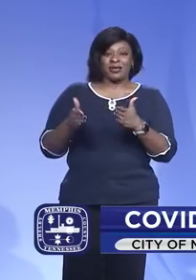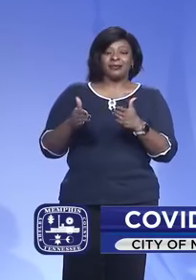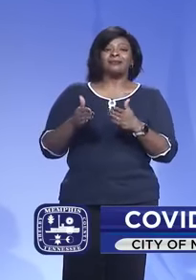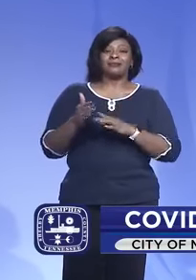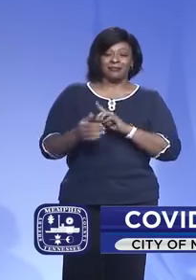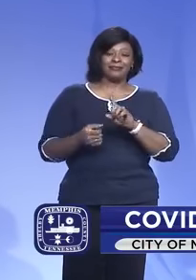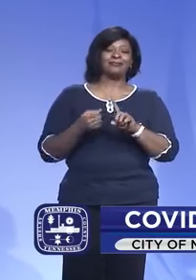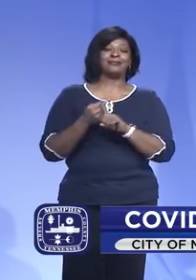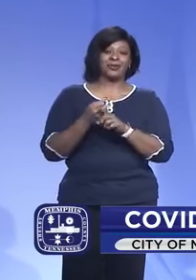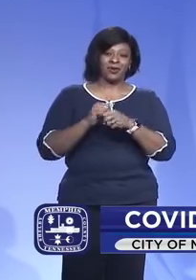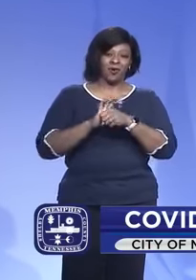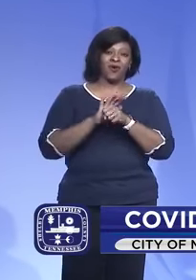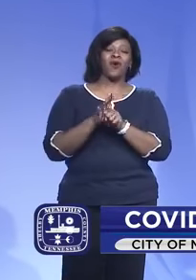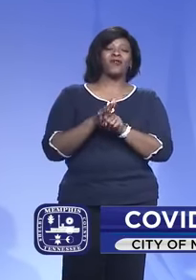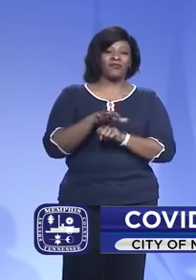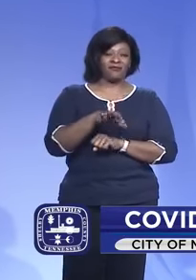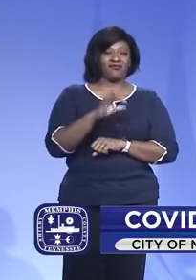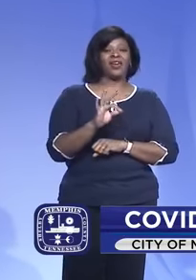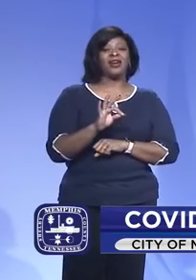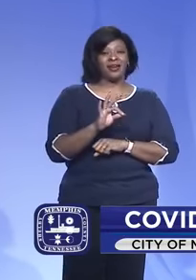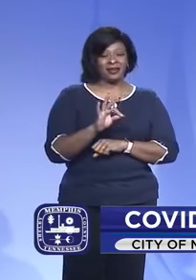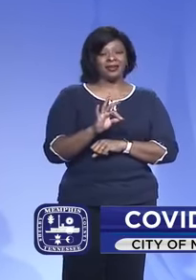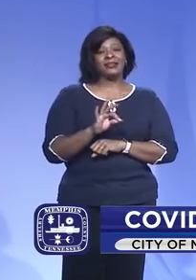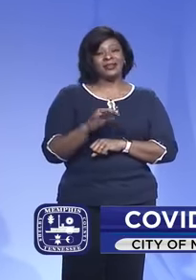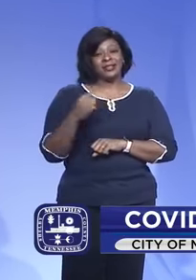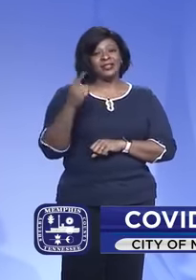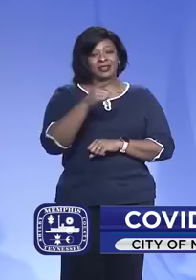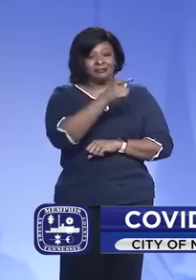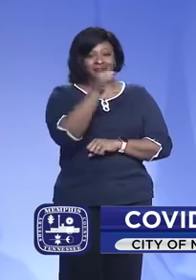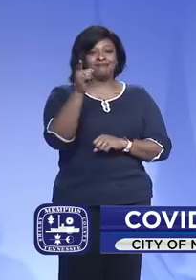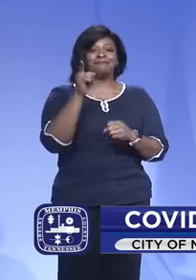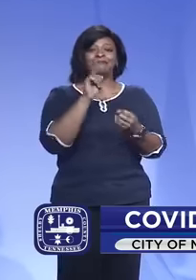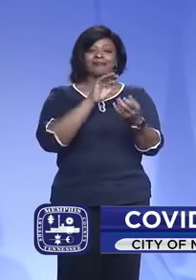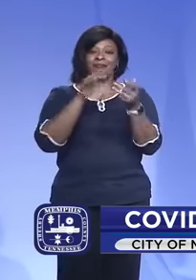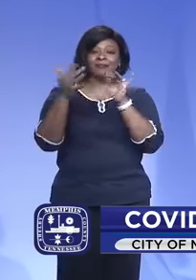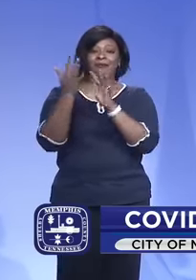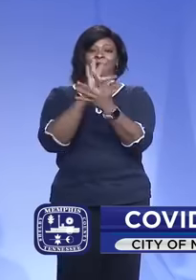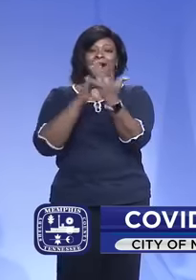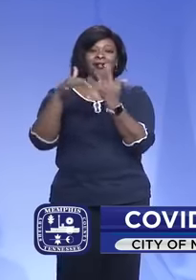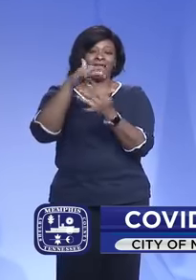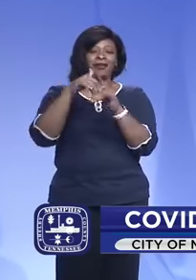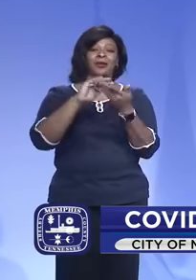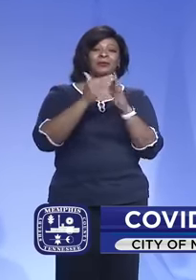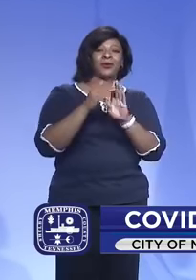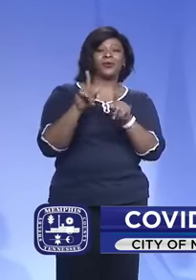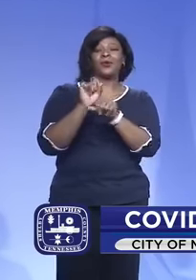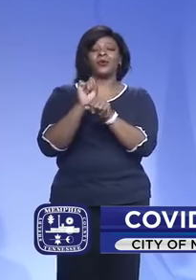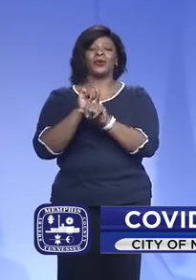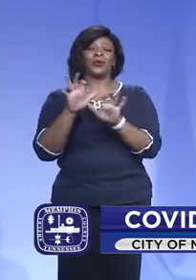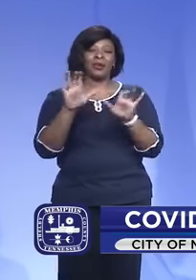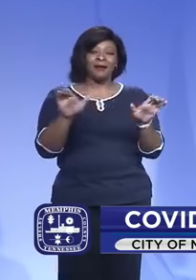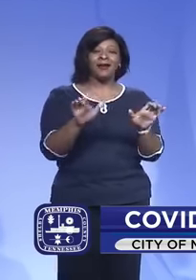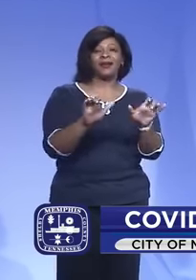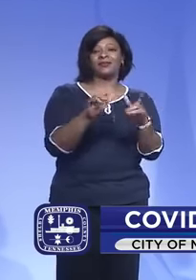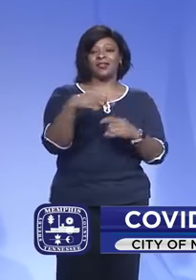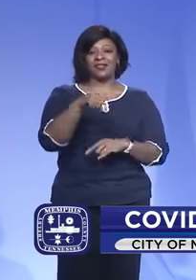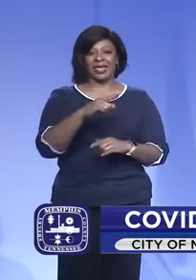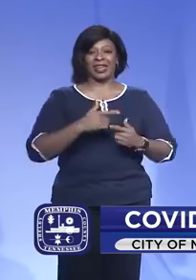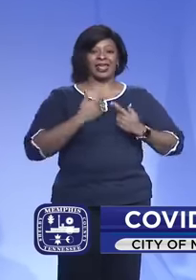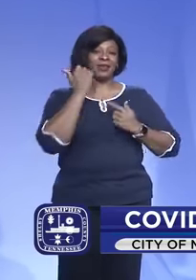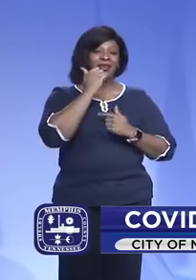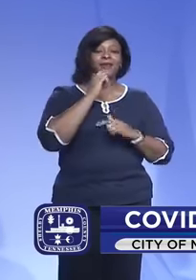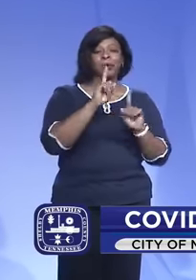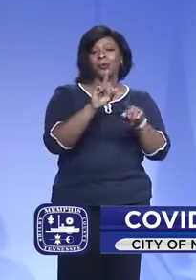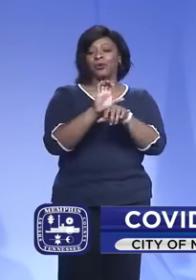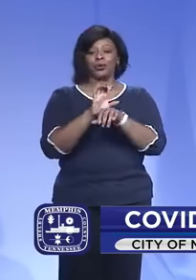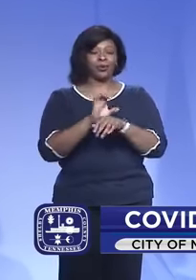disease, we later find out were out in the community, going to work, going to school, doing their activities of daily living, going to